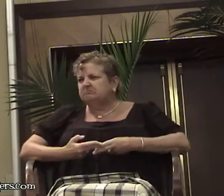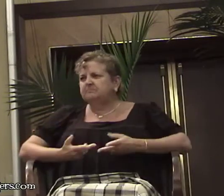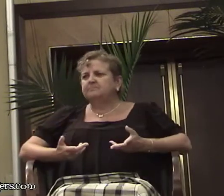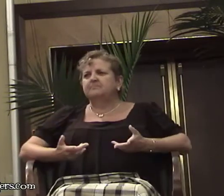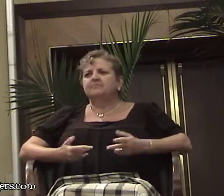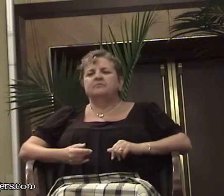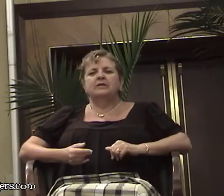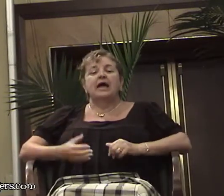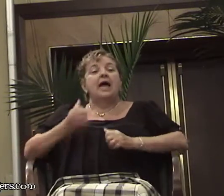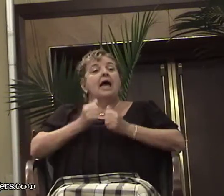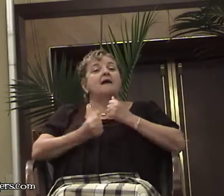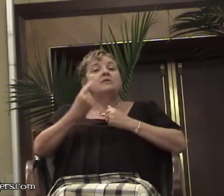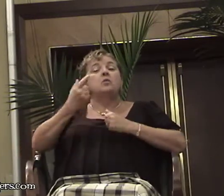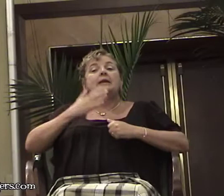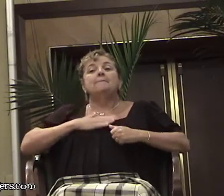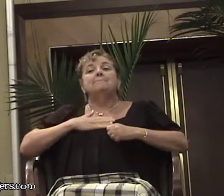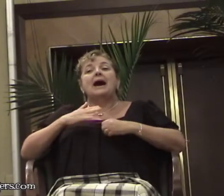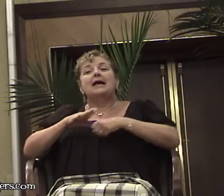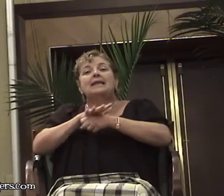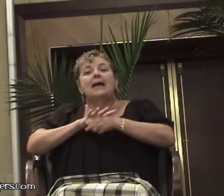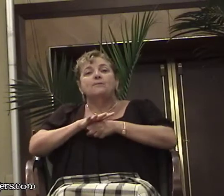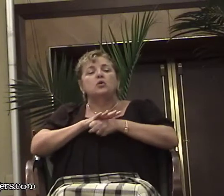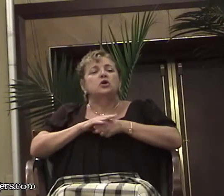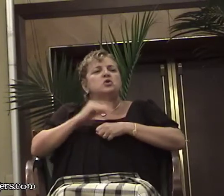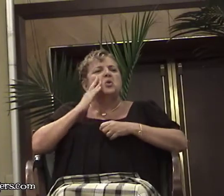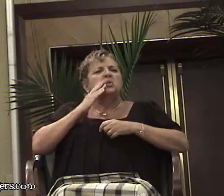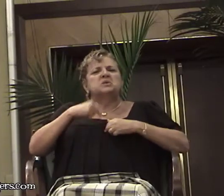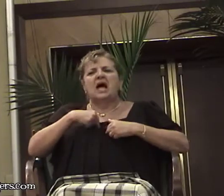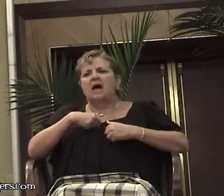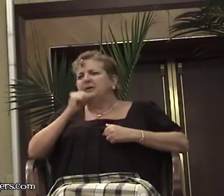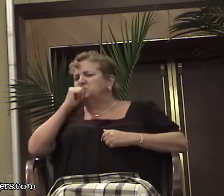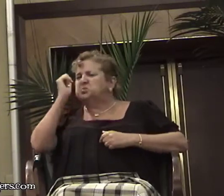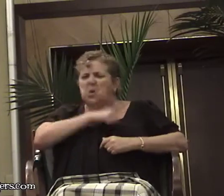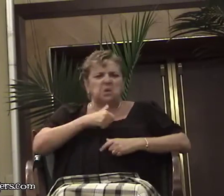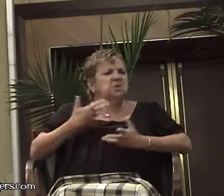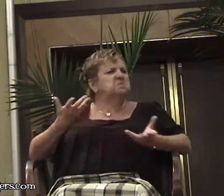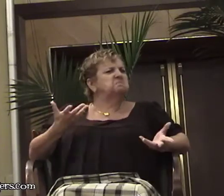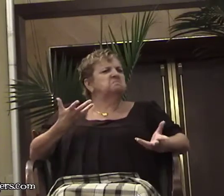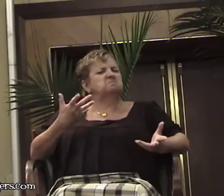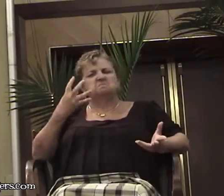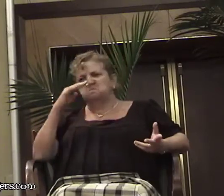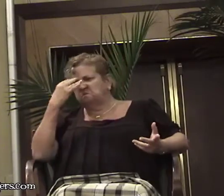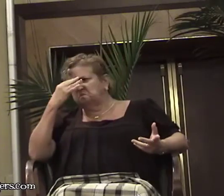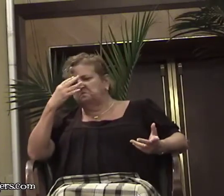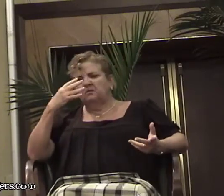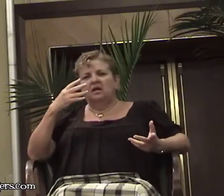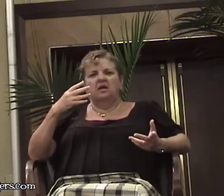Everybody in my neighborhood knows I'm a stark, raving, lunatic drunk. There's little telltale signs. They come outside, I'm urinating in their